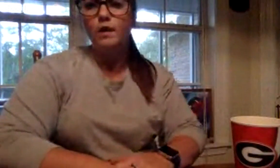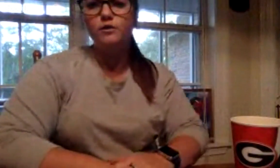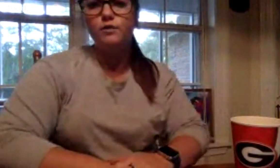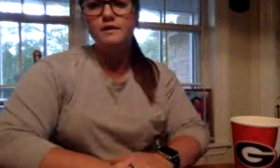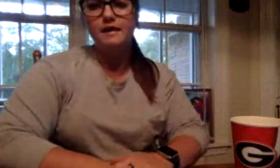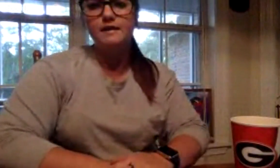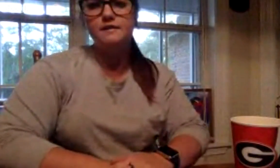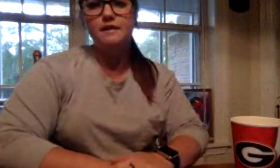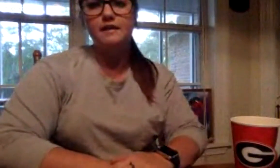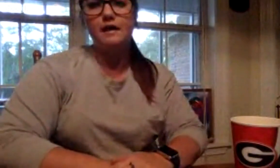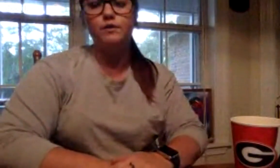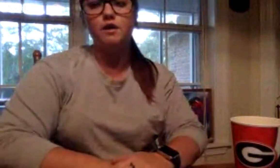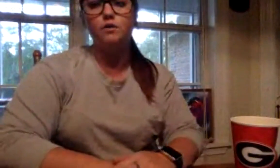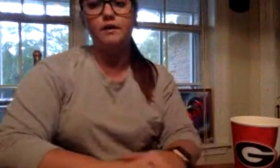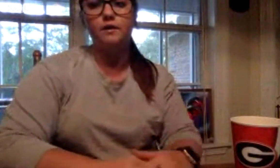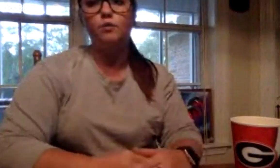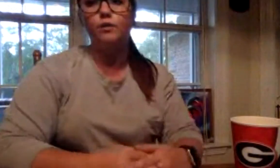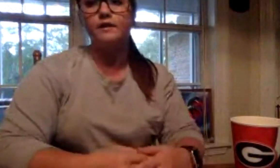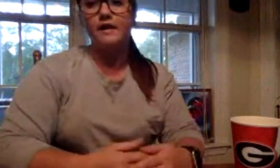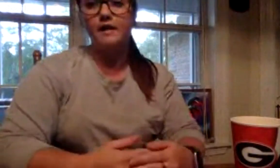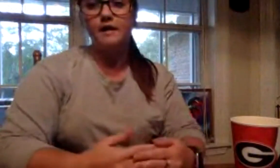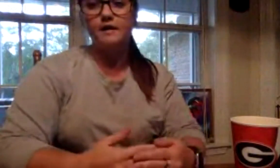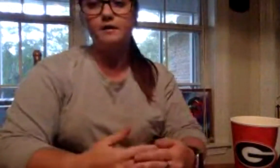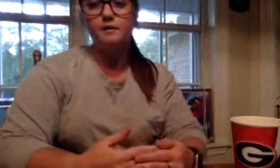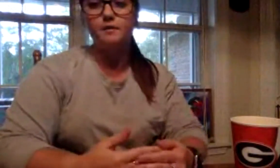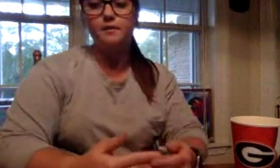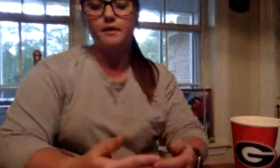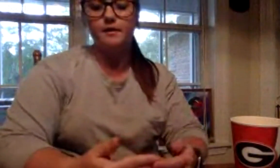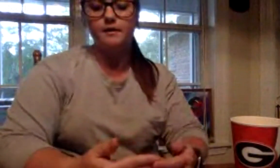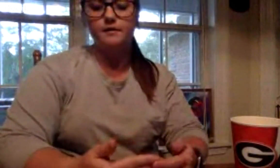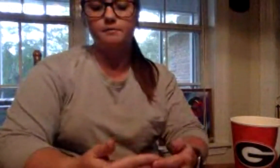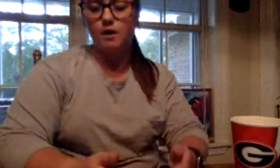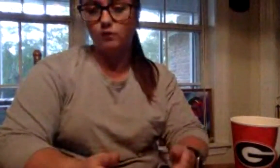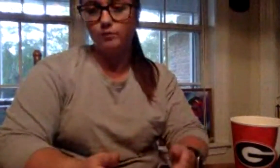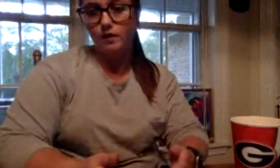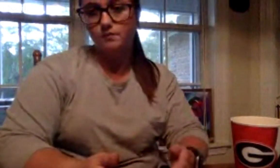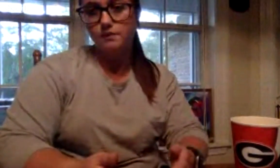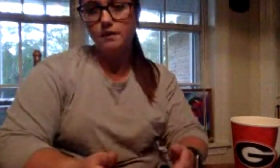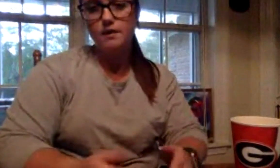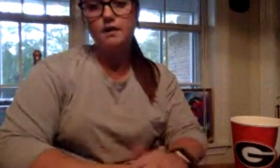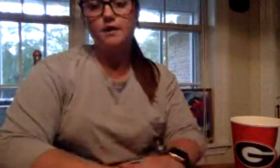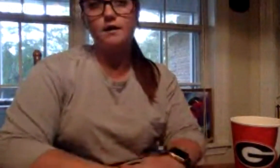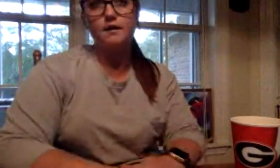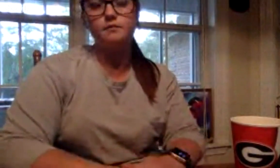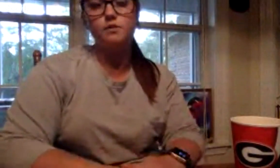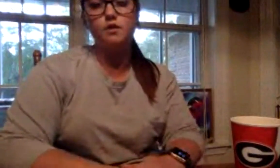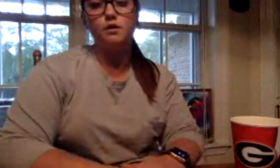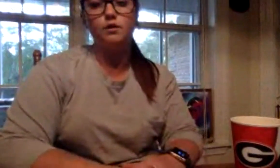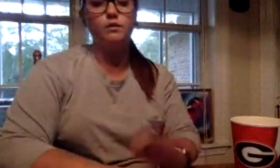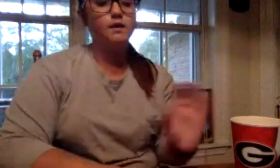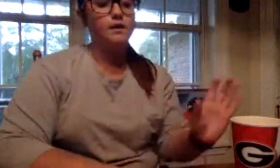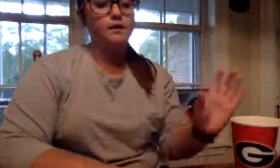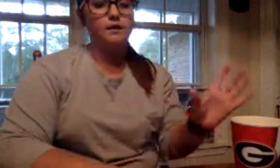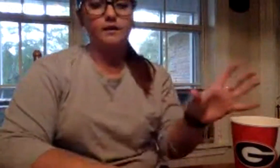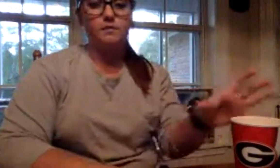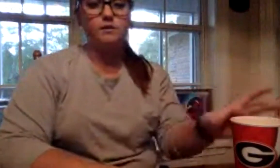Wait 3 seconds, and then I would go in with a model prompt. So the client begins